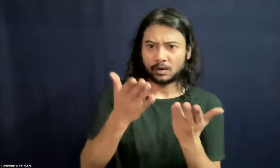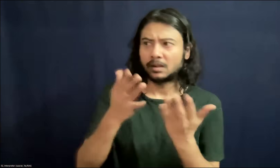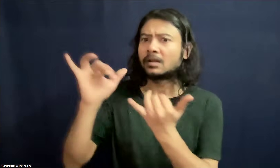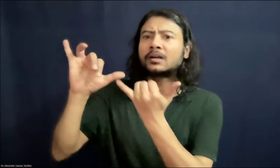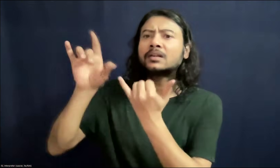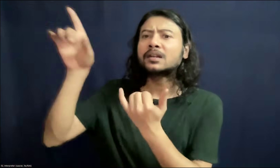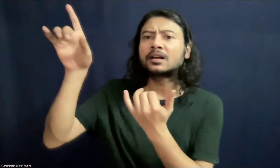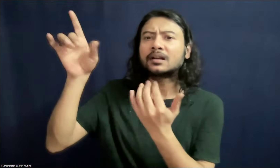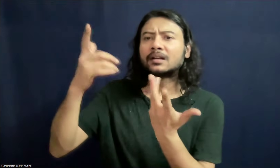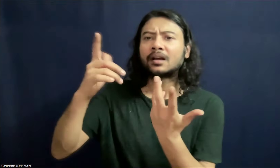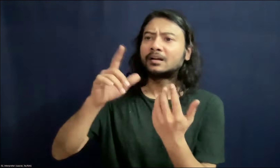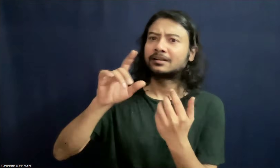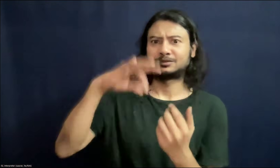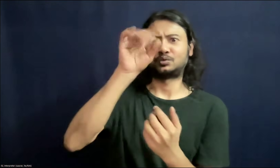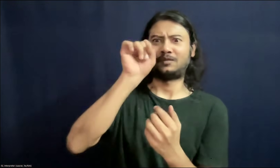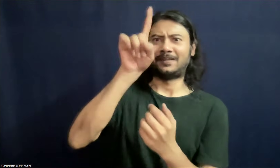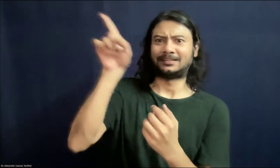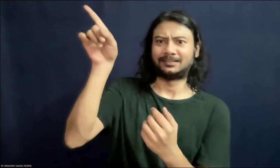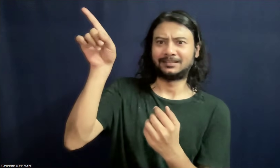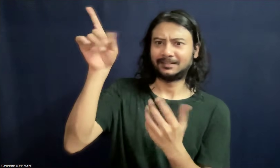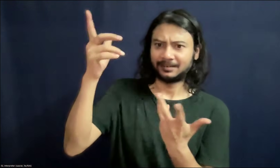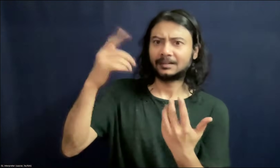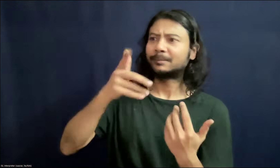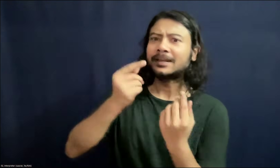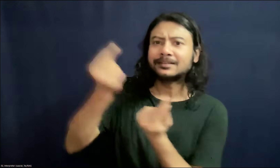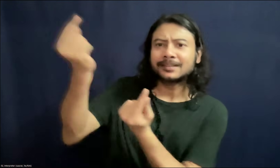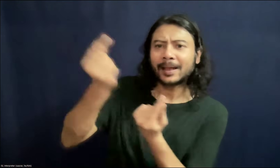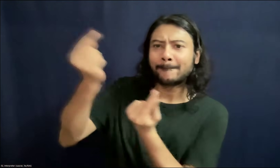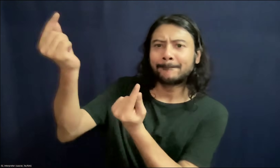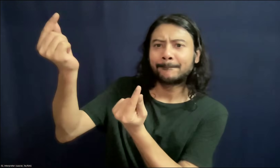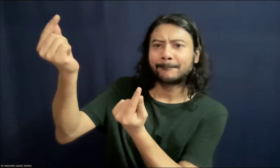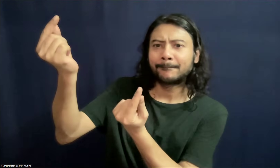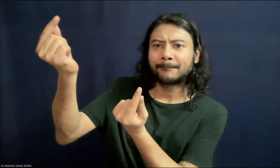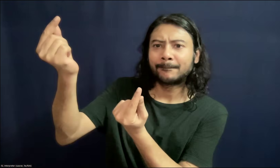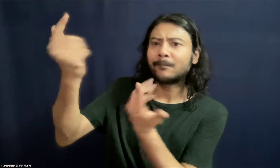For example, the sunlight. Sunlight comes from the sun.